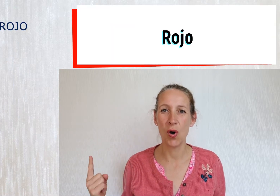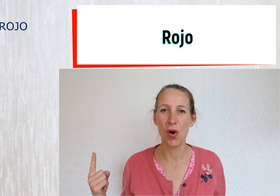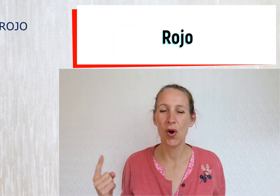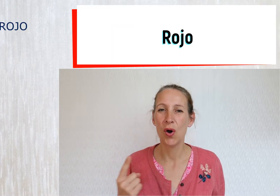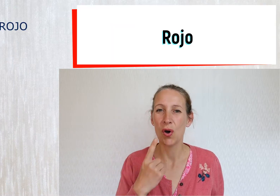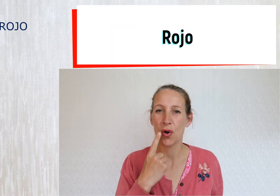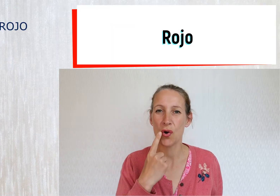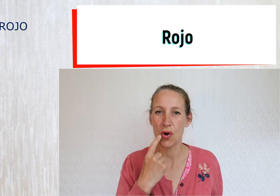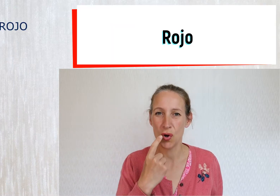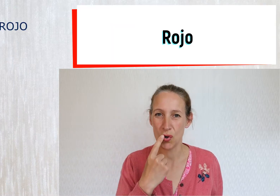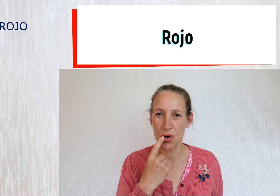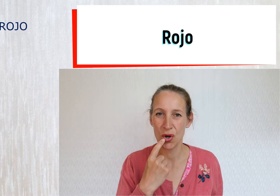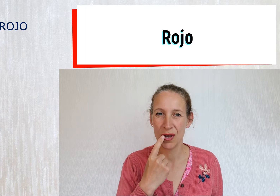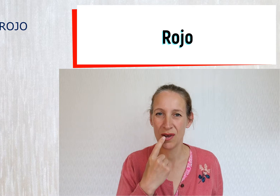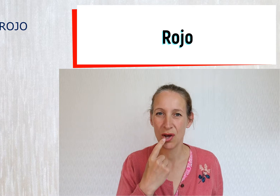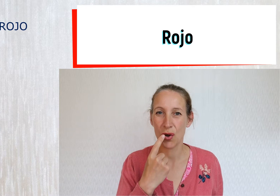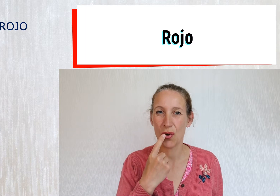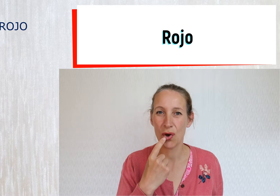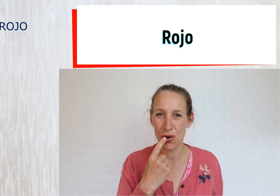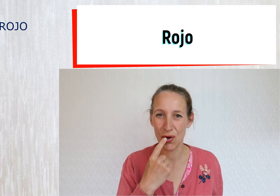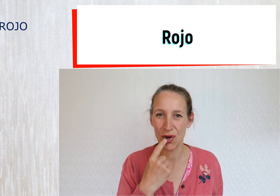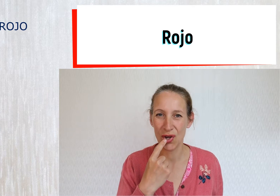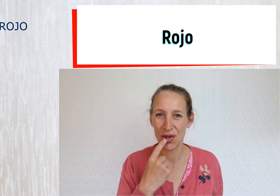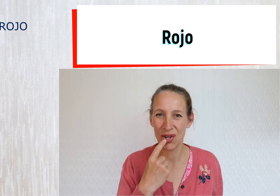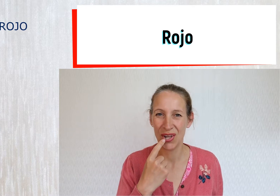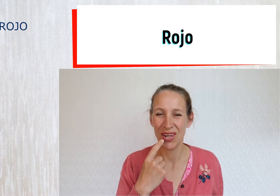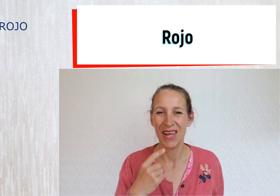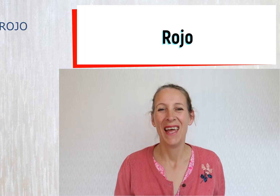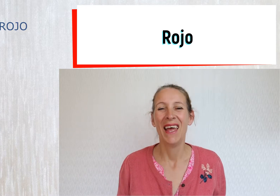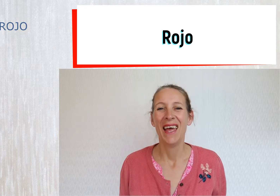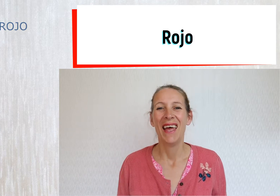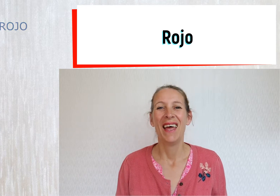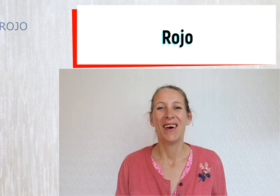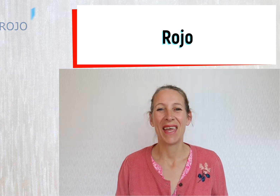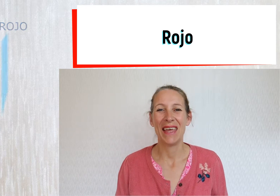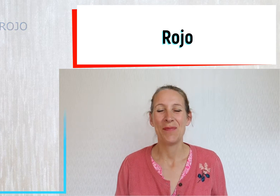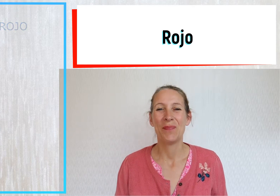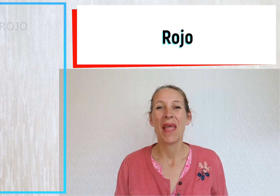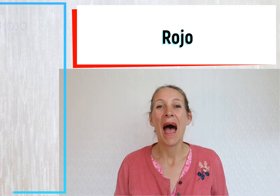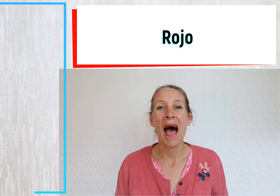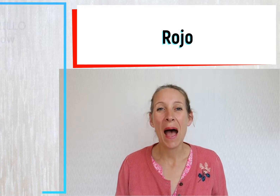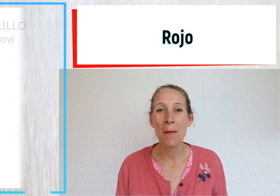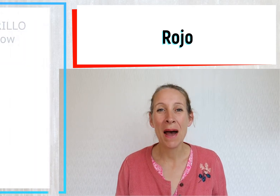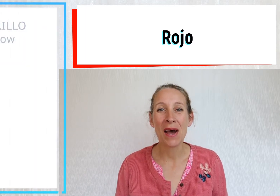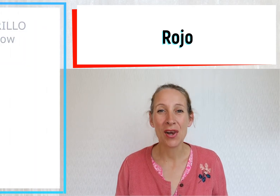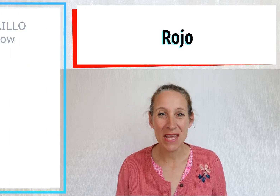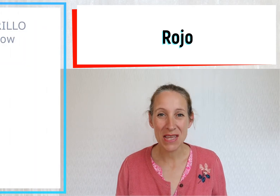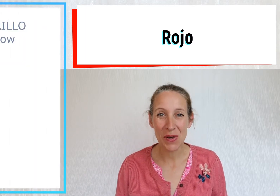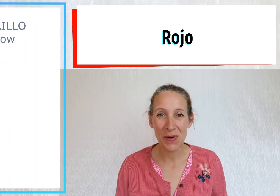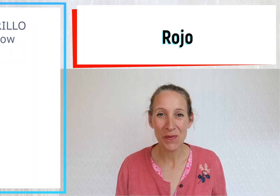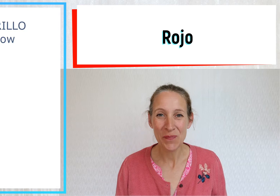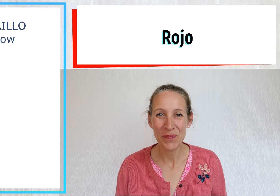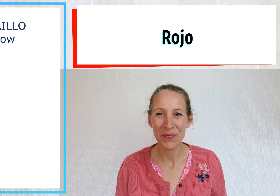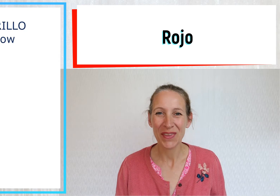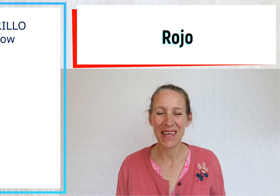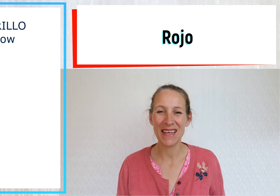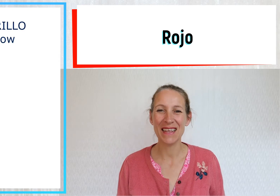R-O-J-O. Rojo. Rojo. Okay. Amarillo